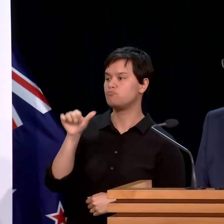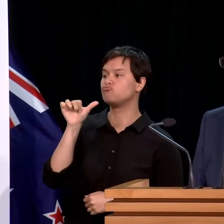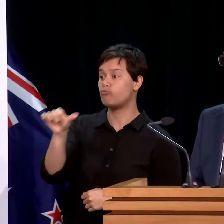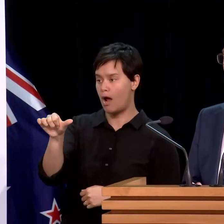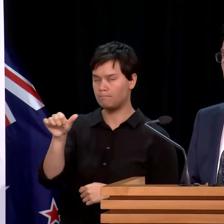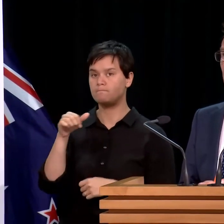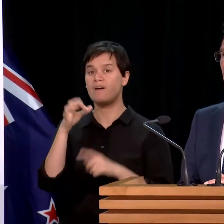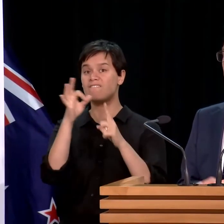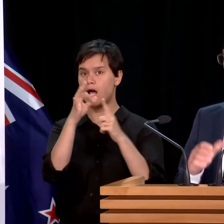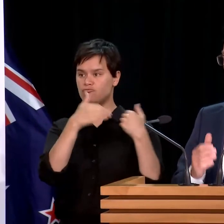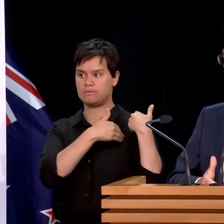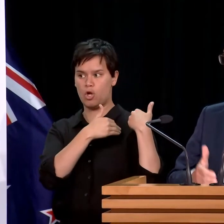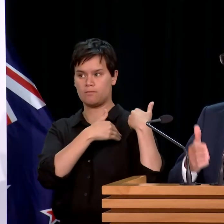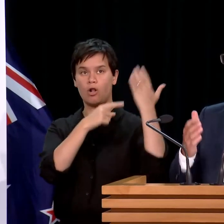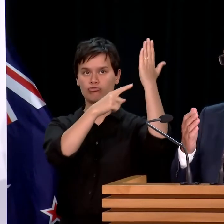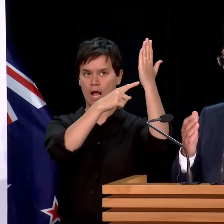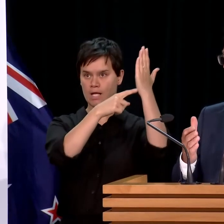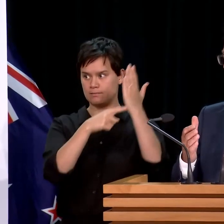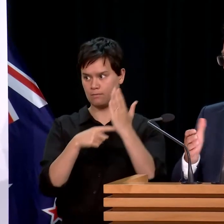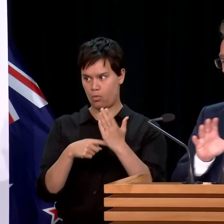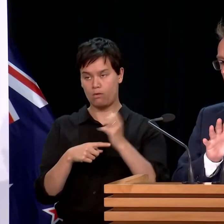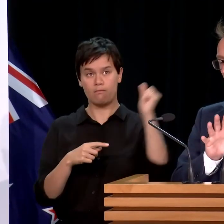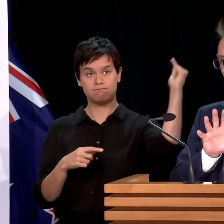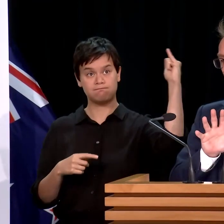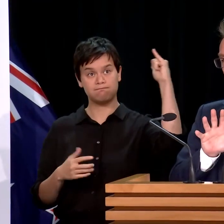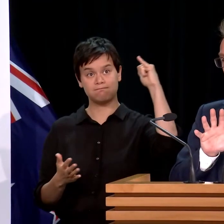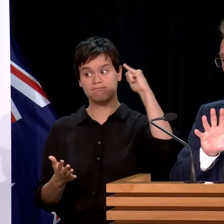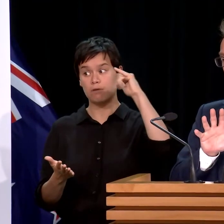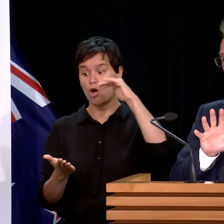it lands, and we have verified